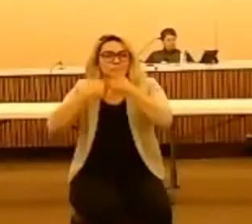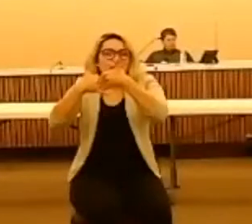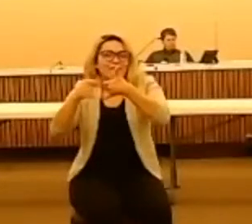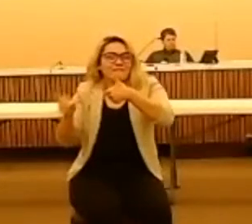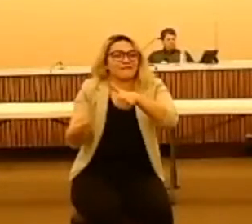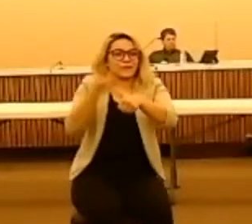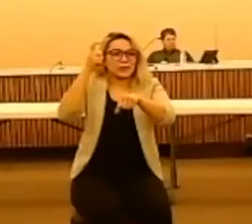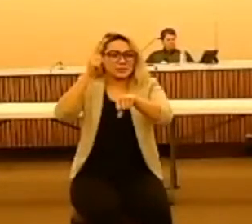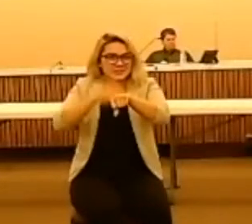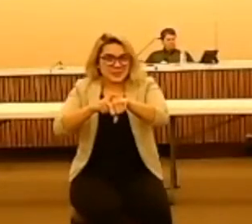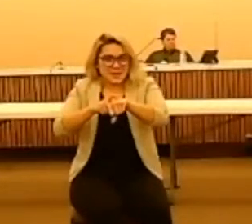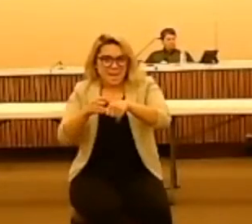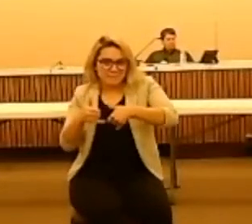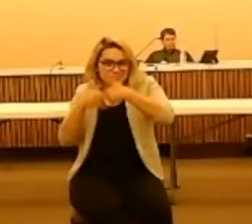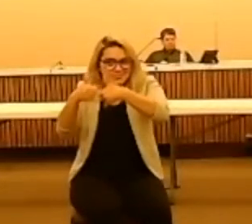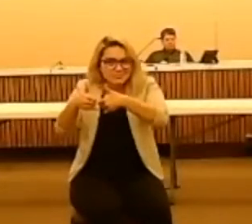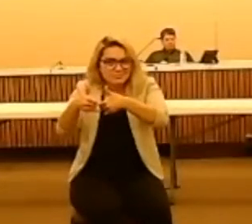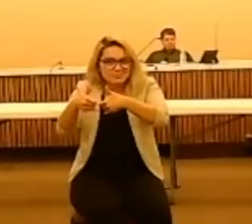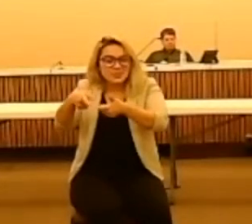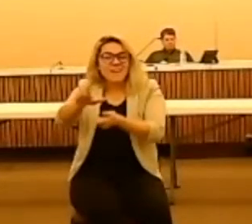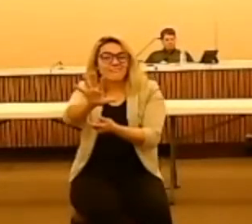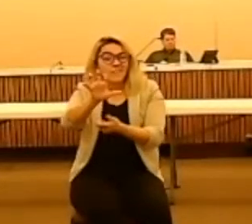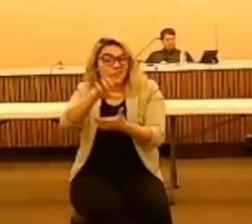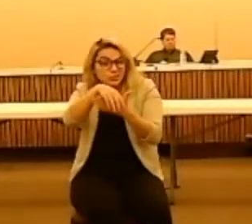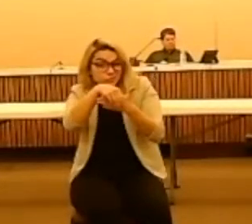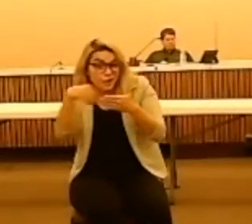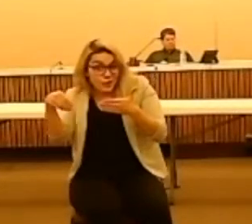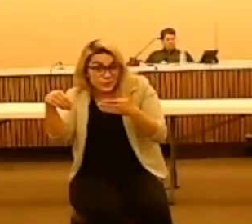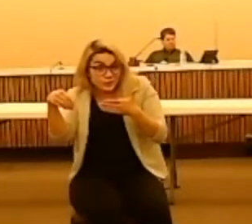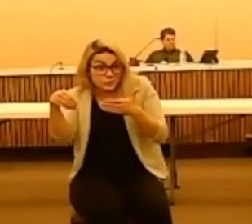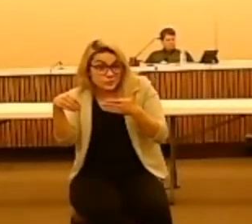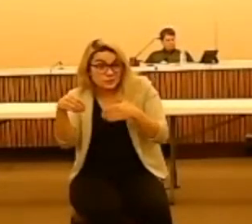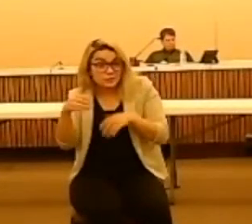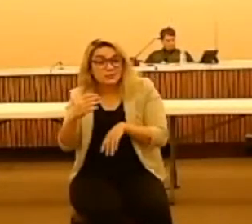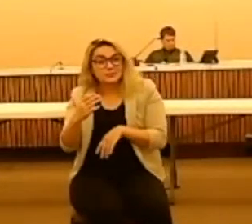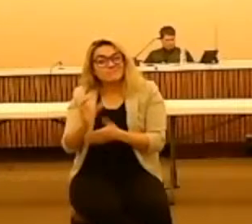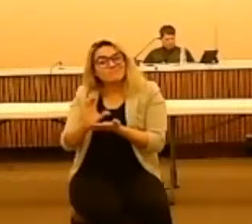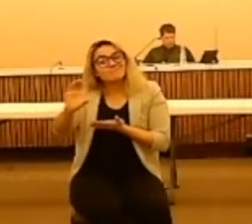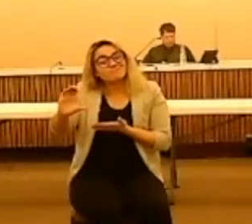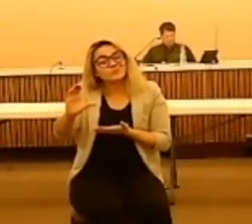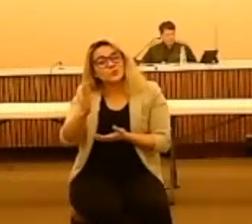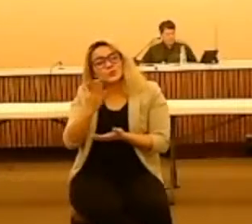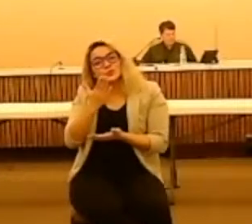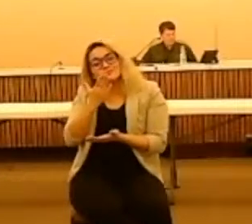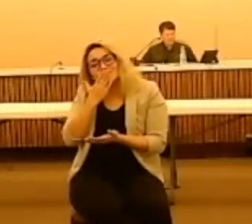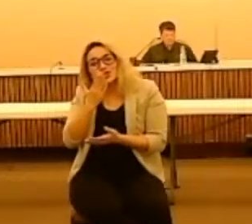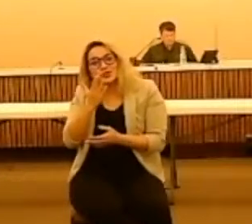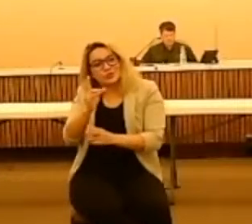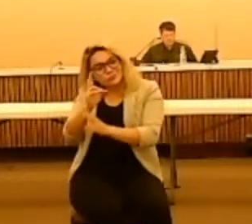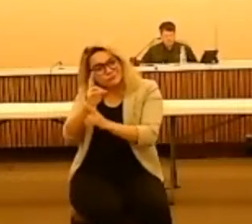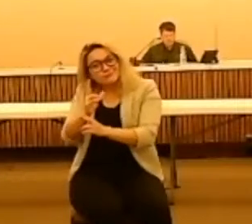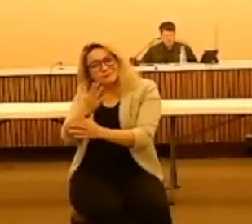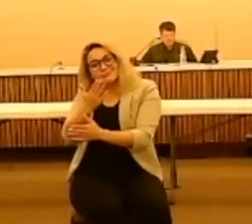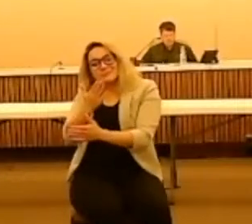of $500, and it's going to a very worthy recipient. So tune in.